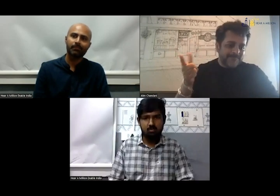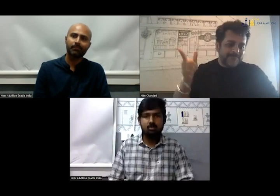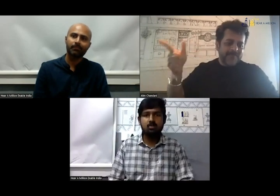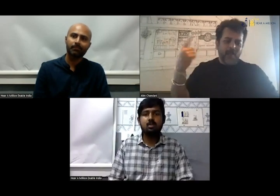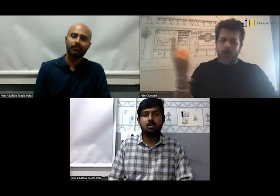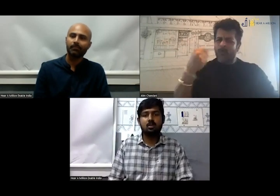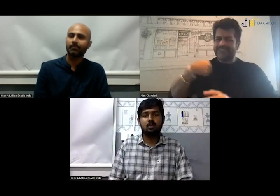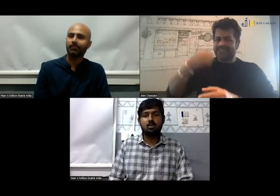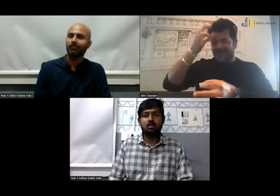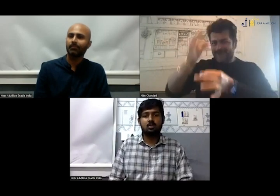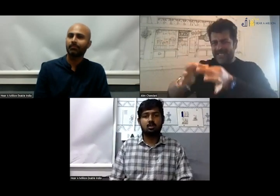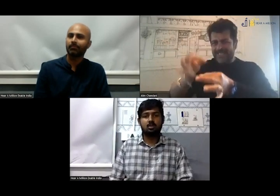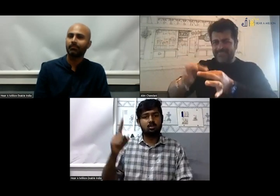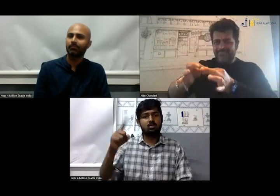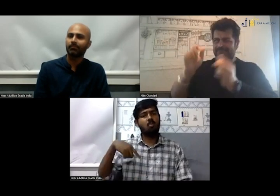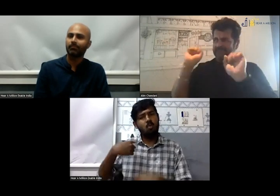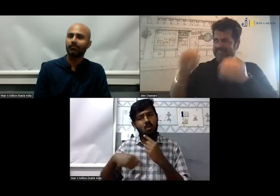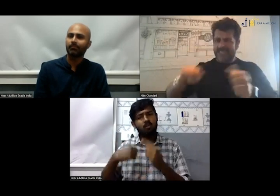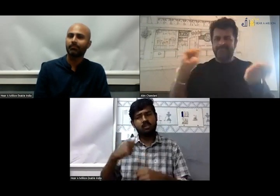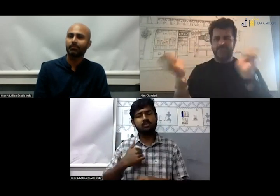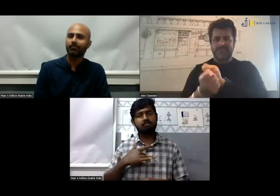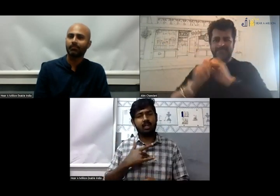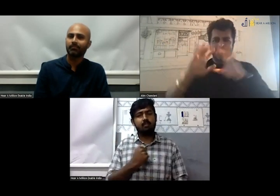she worked so hard.